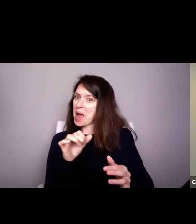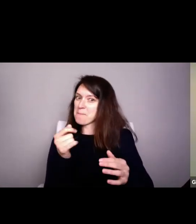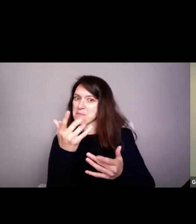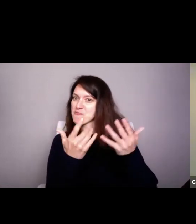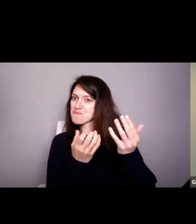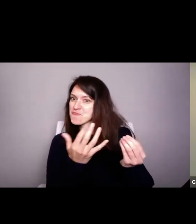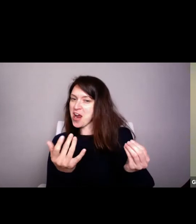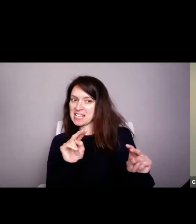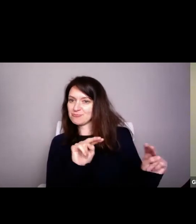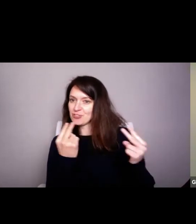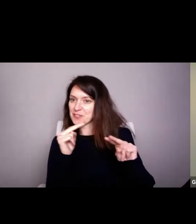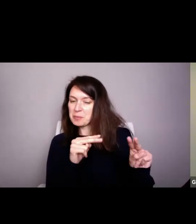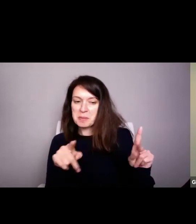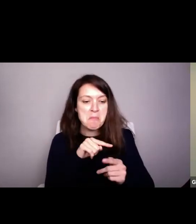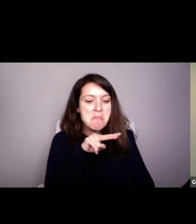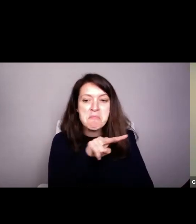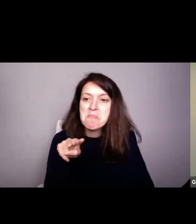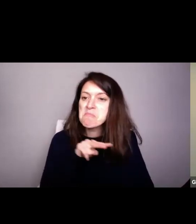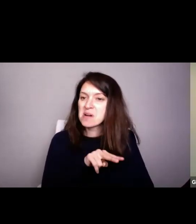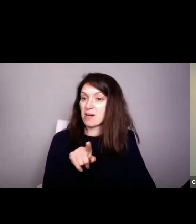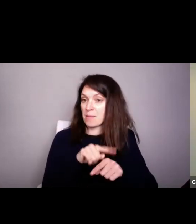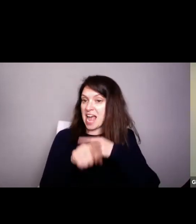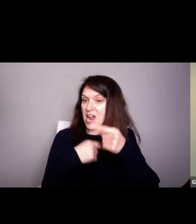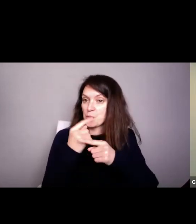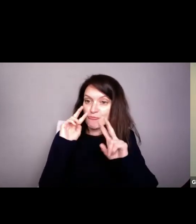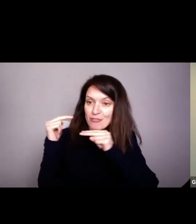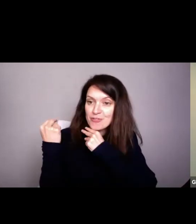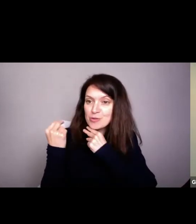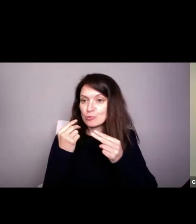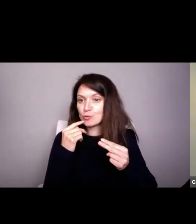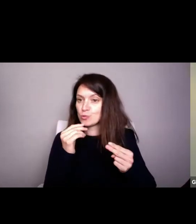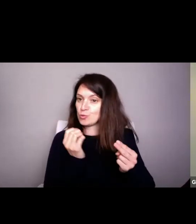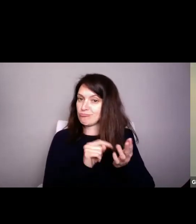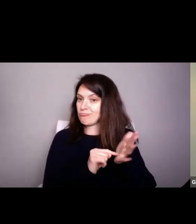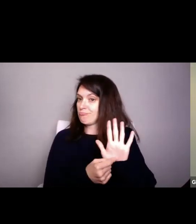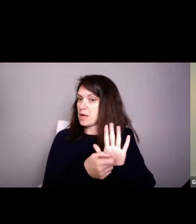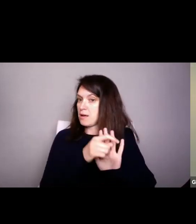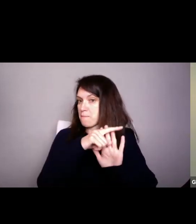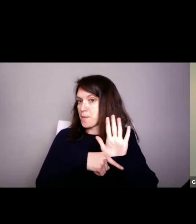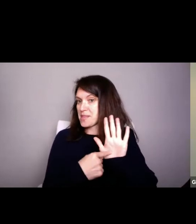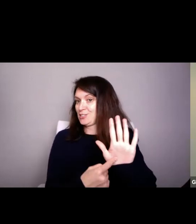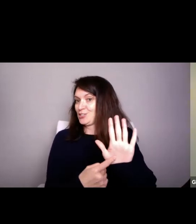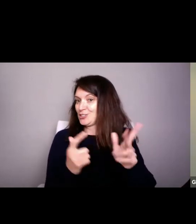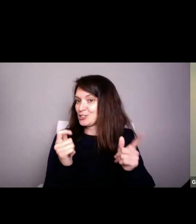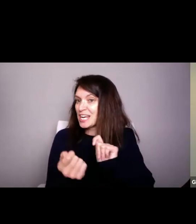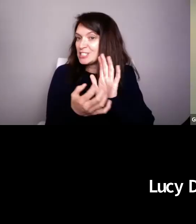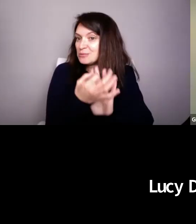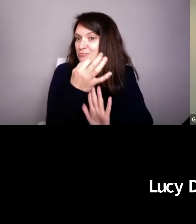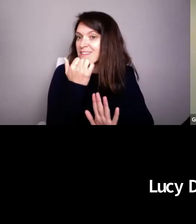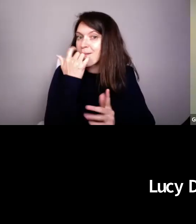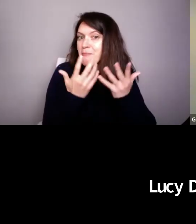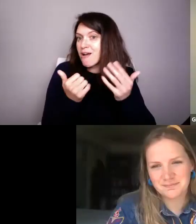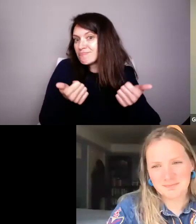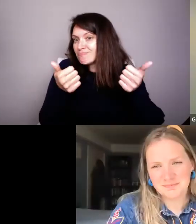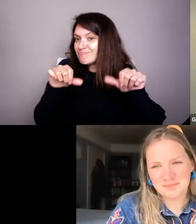potentially annually, just looking to really track those changes. So I think it would be quite interesting, Lucy, just to come to you and see if you've got